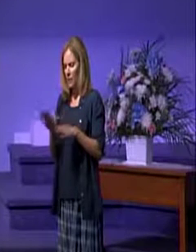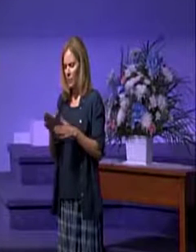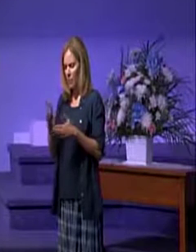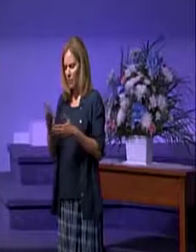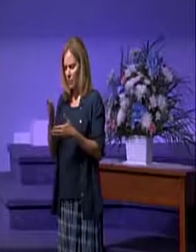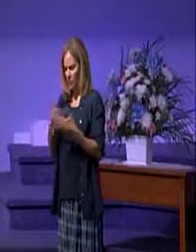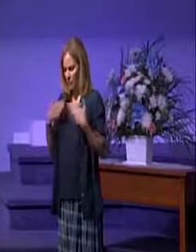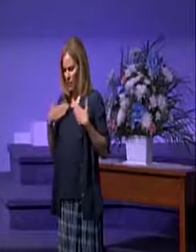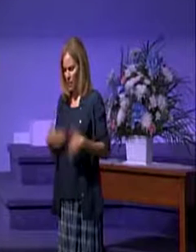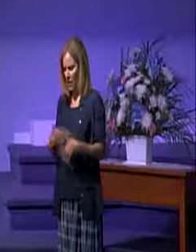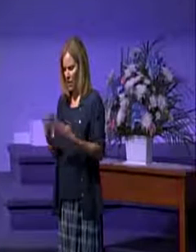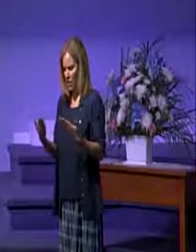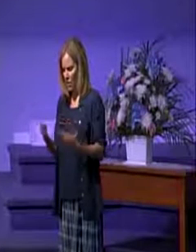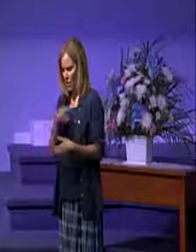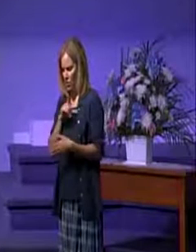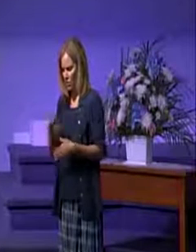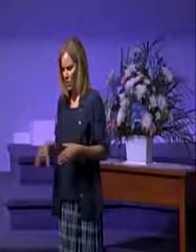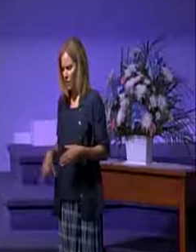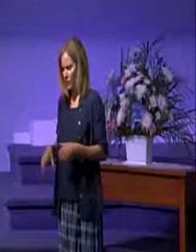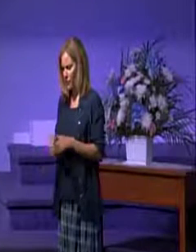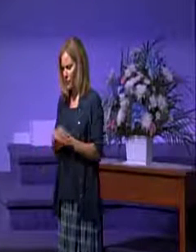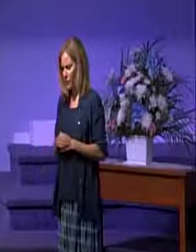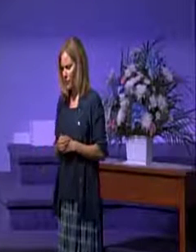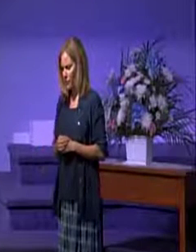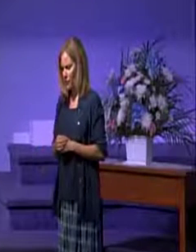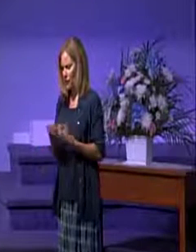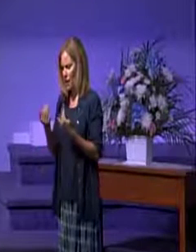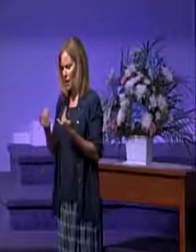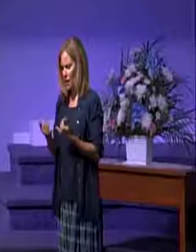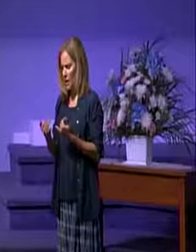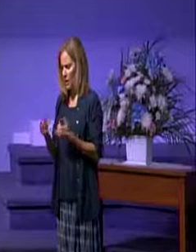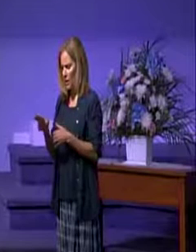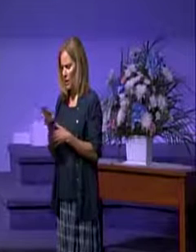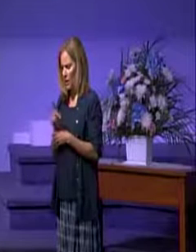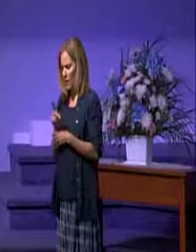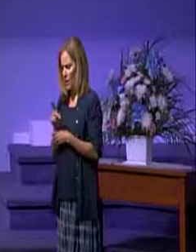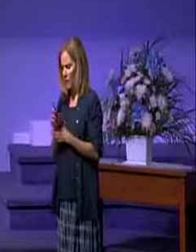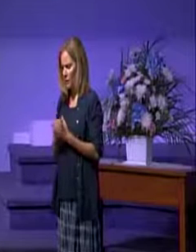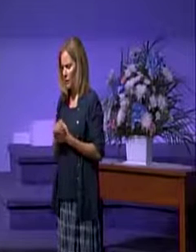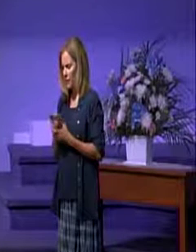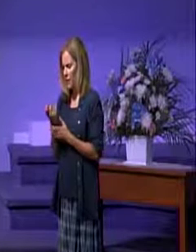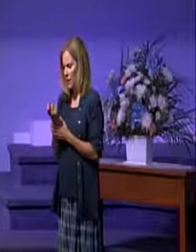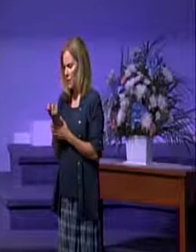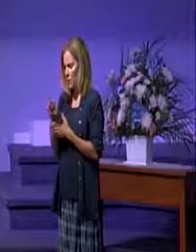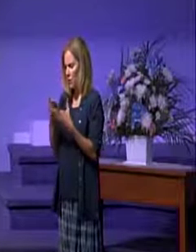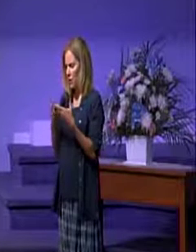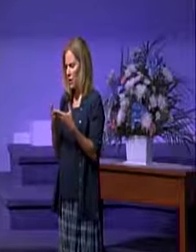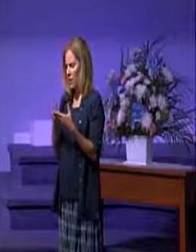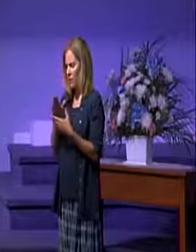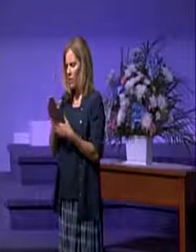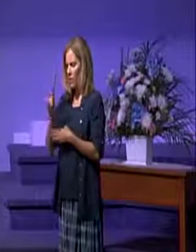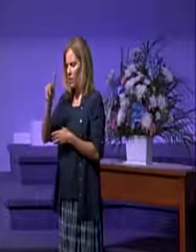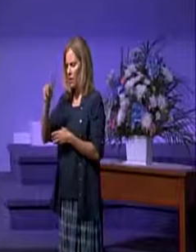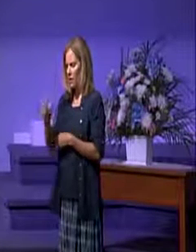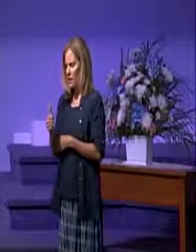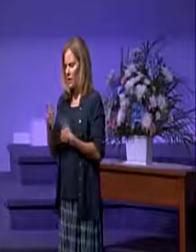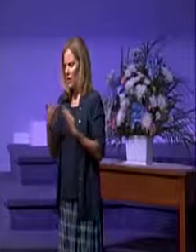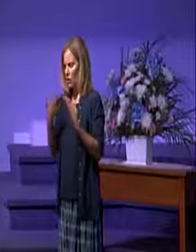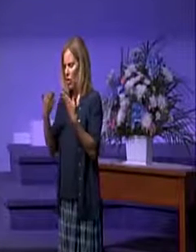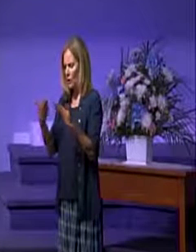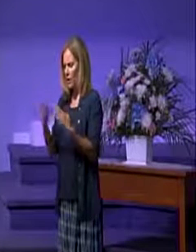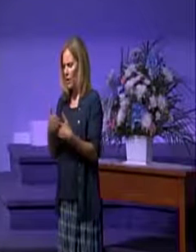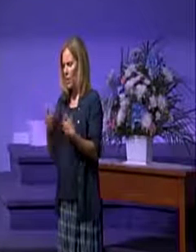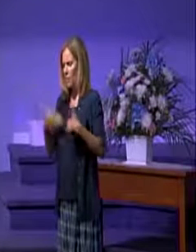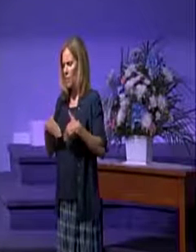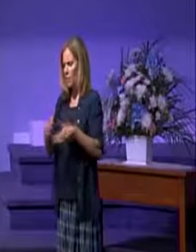right here, Lord. And Lord, now we give back to you just a small portion through our tithes and offering. Lord, may